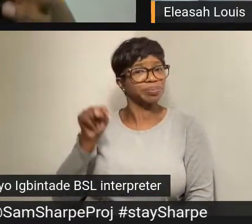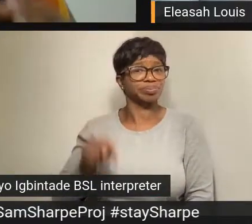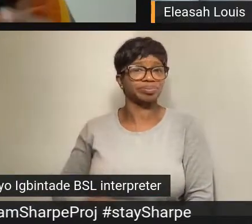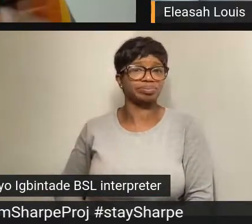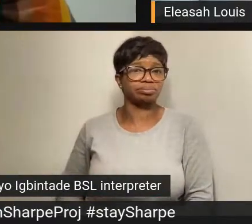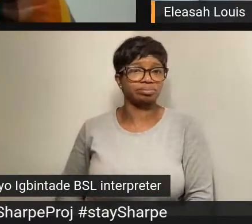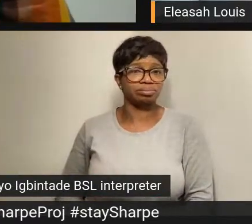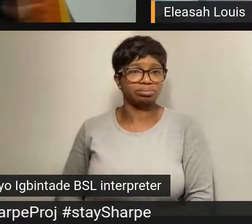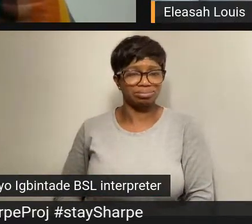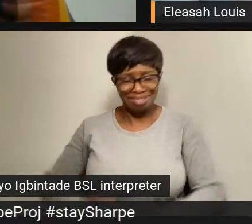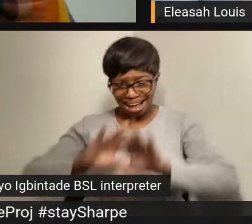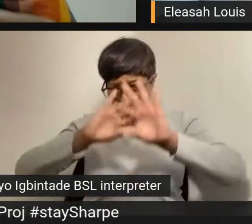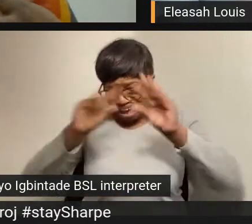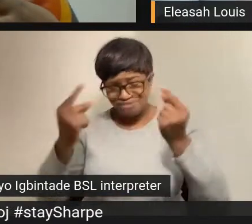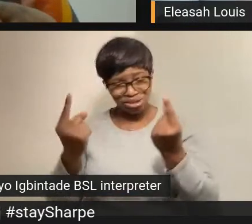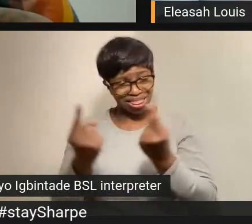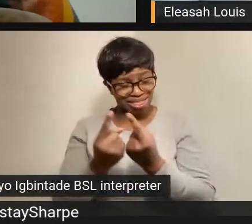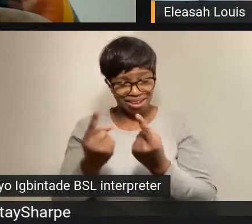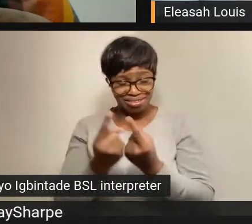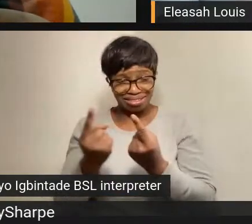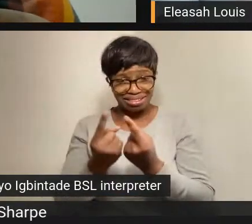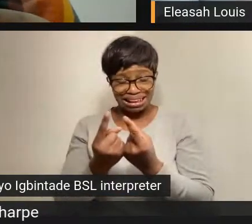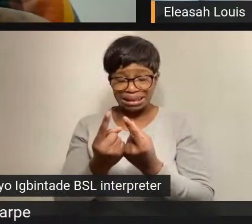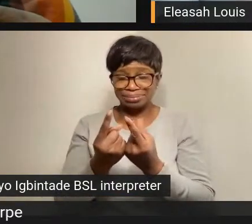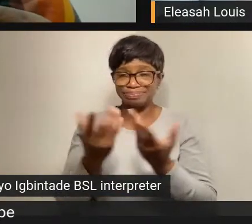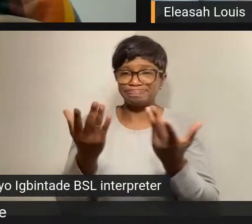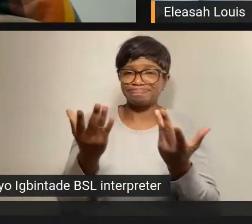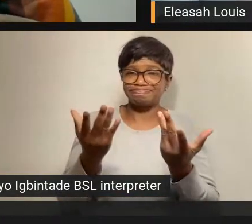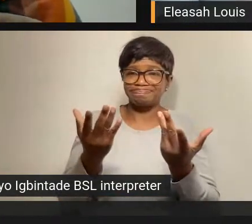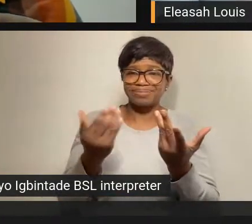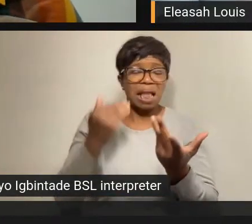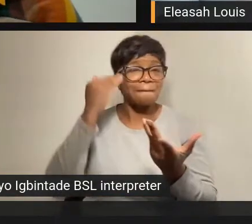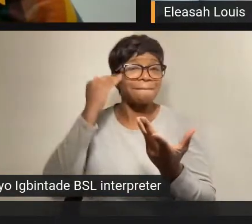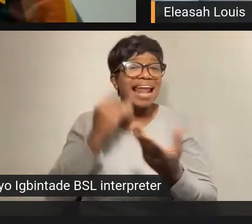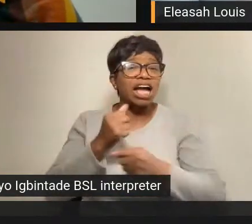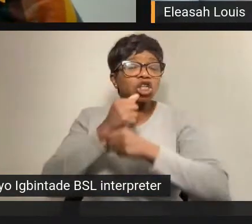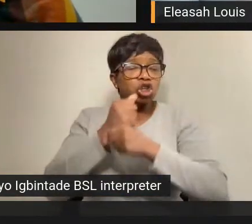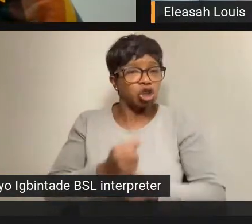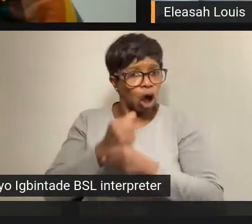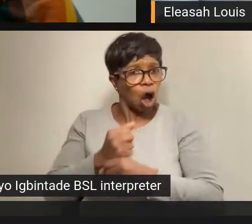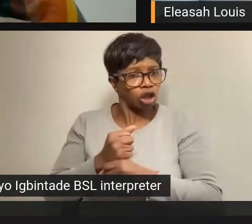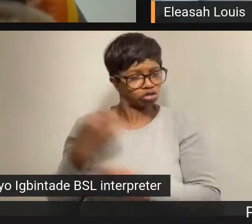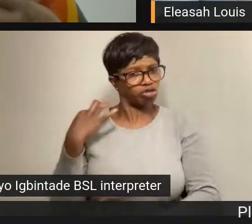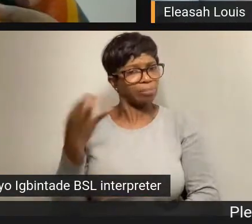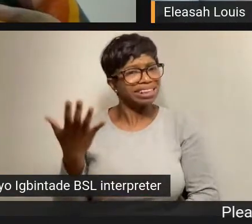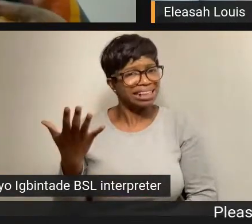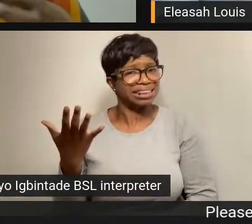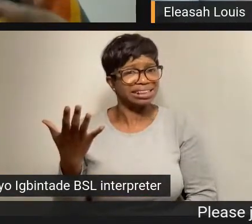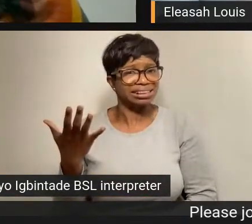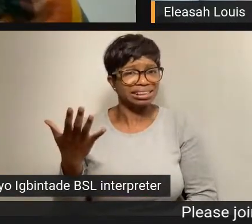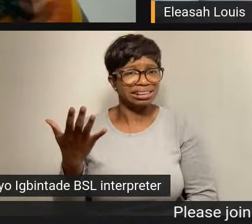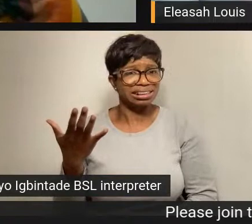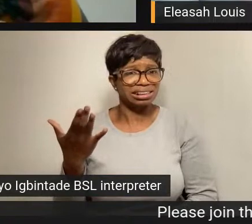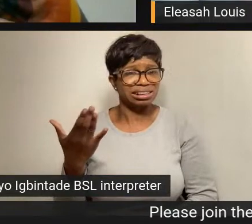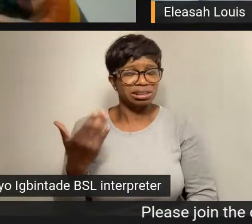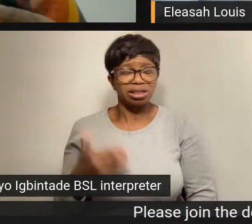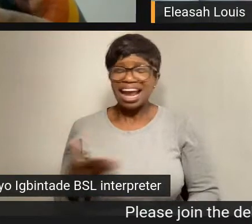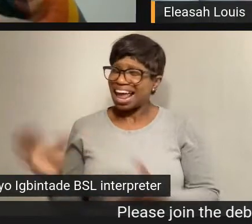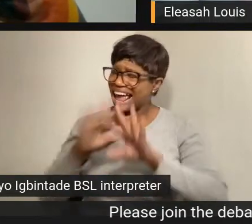that everything that the Black church stood for, that everything that Black